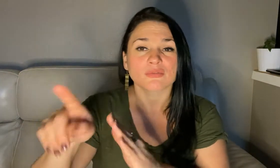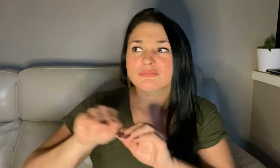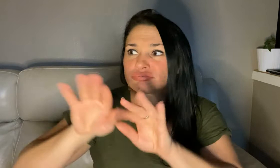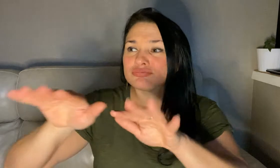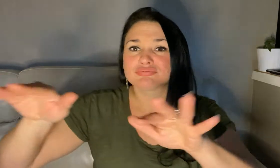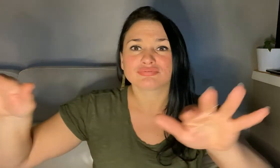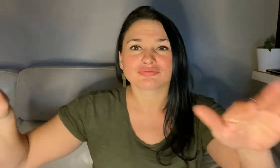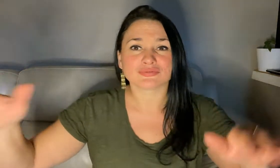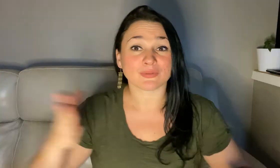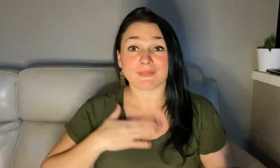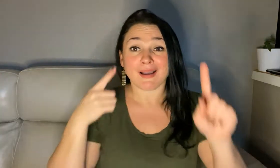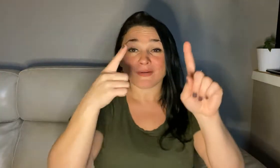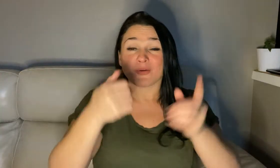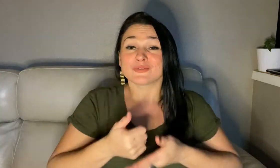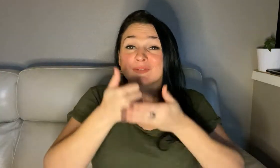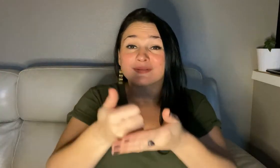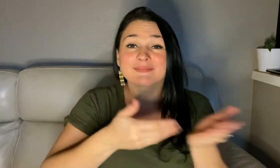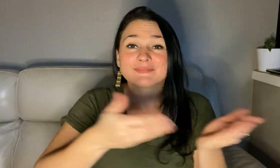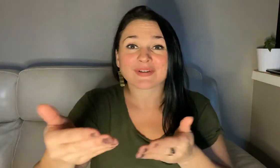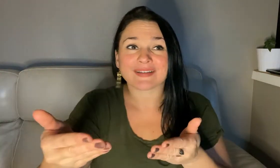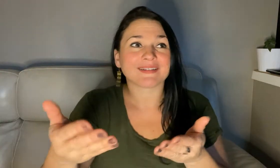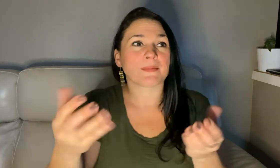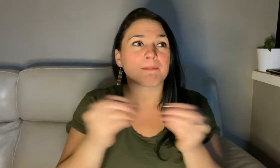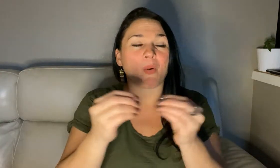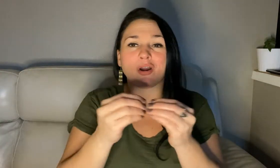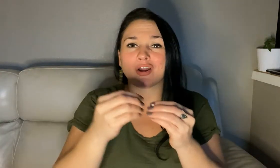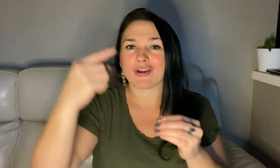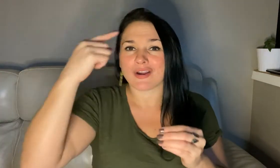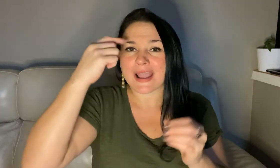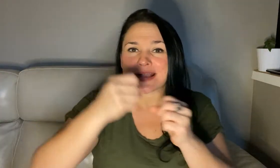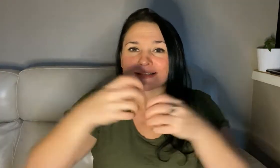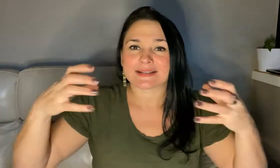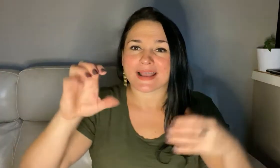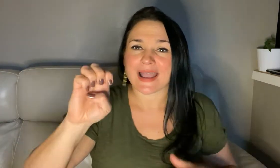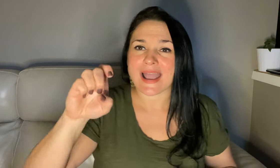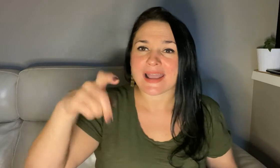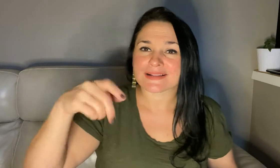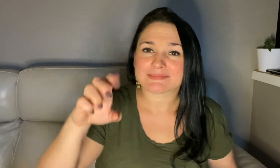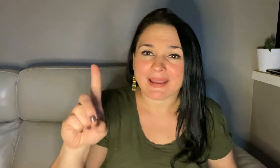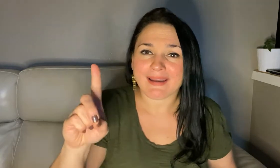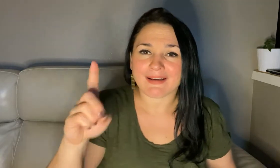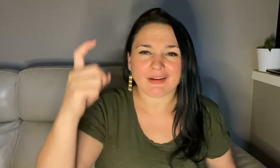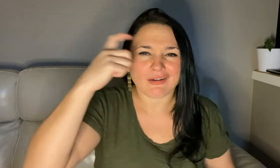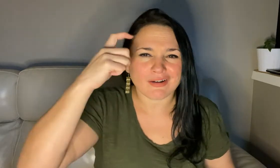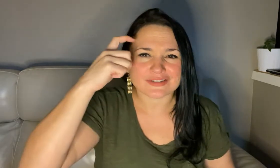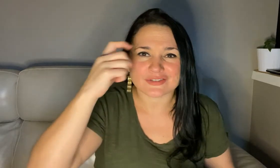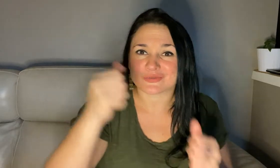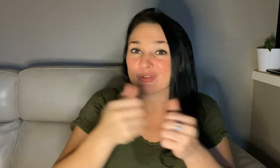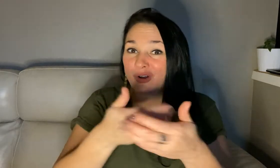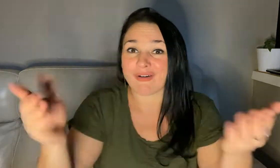and spread this out. And my goal is basically just to help bring more expanded consciousness with